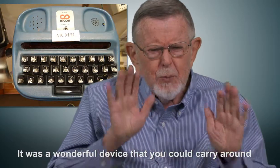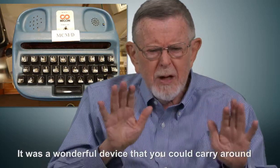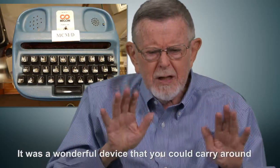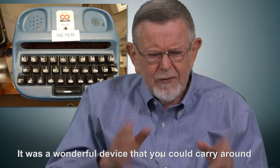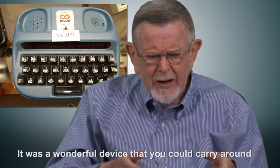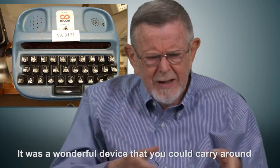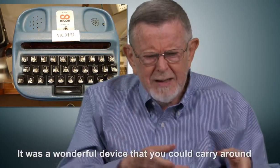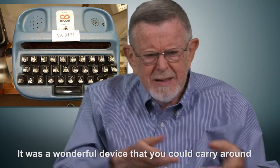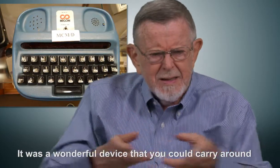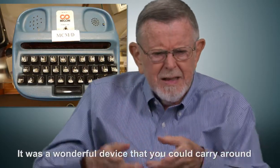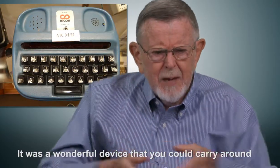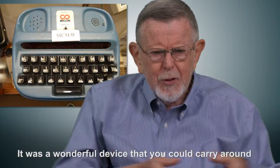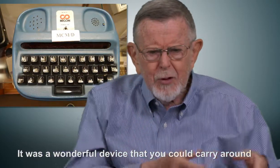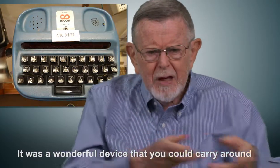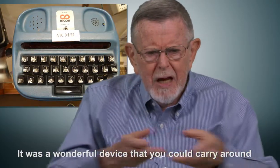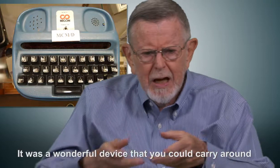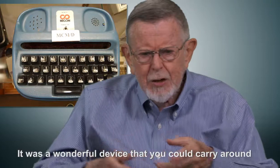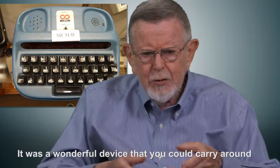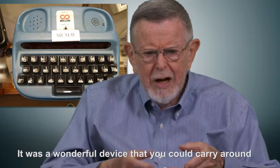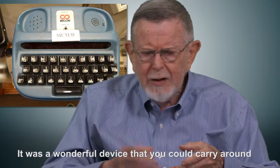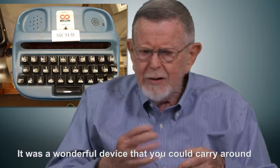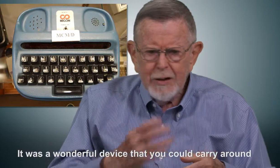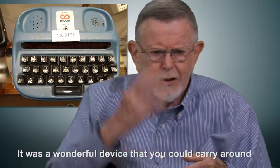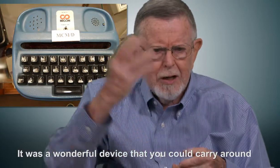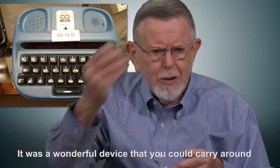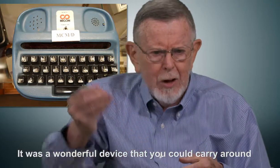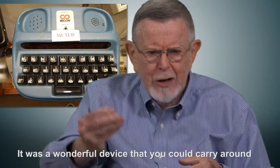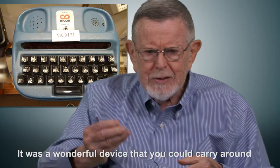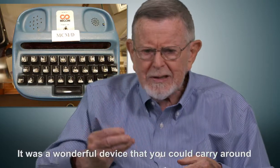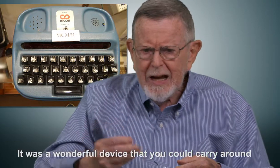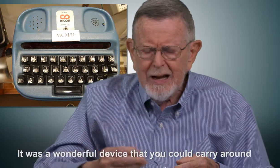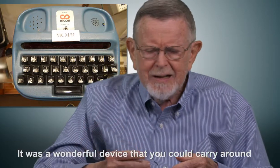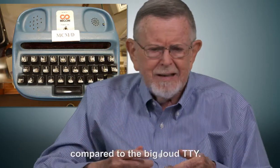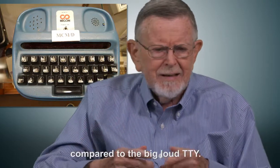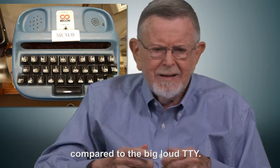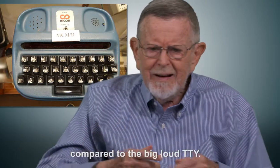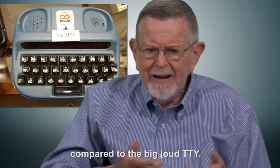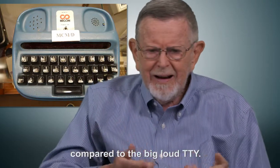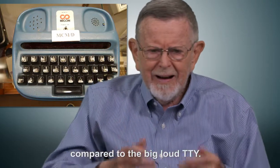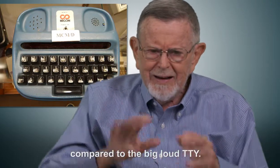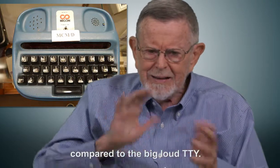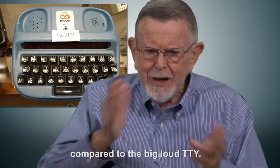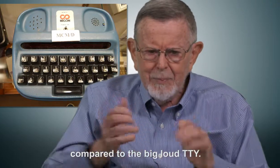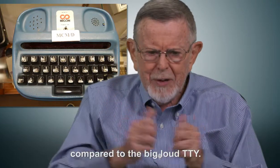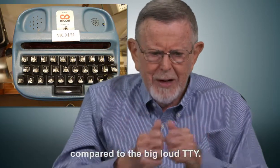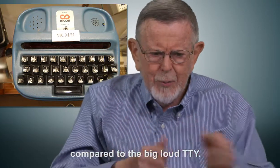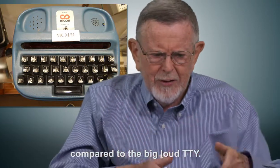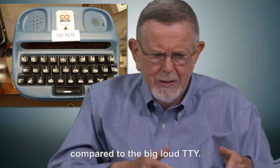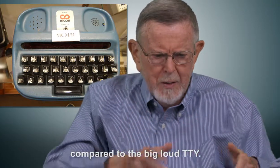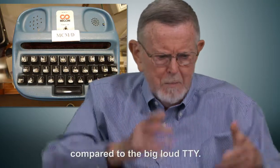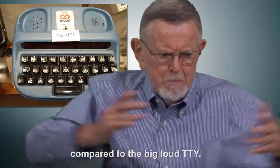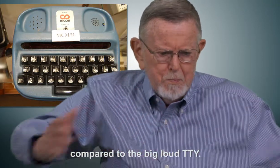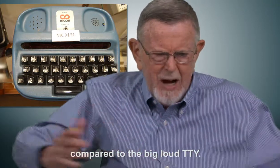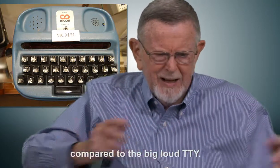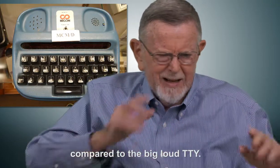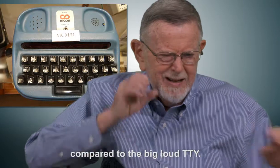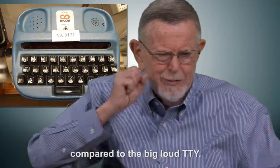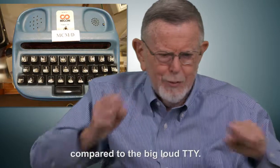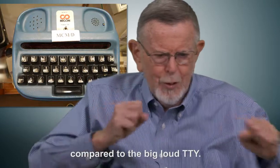wonderful if something to carry around, because you're outside, uh, compared with it. Back in the